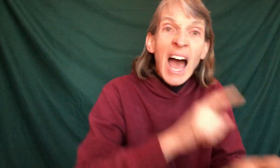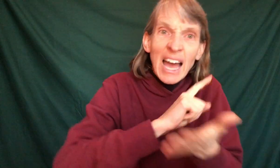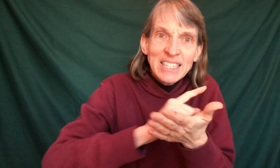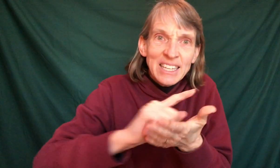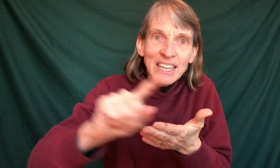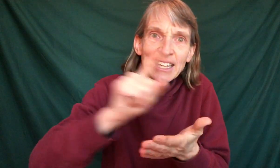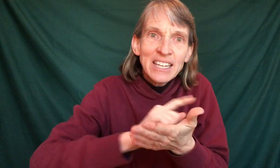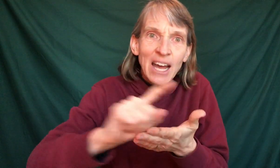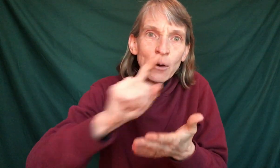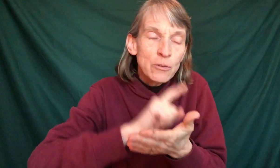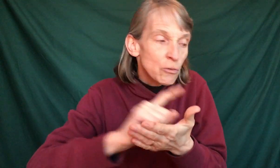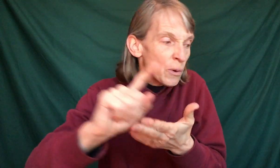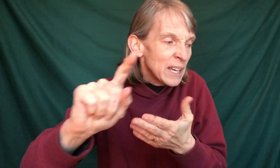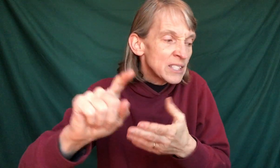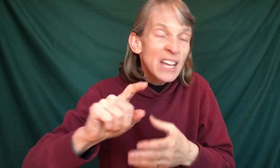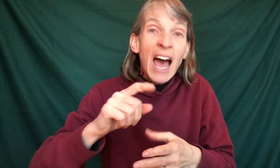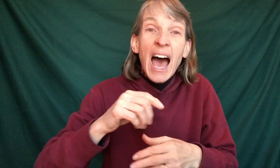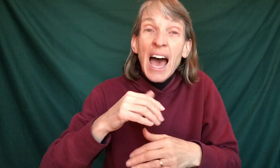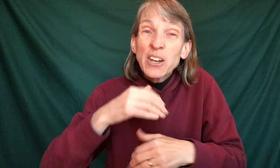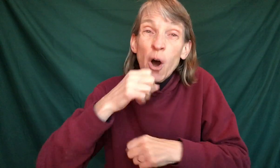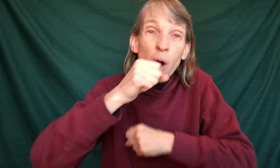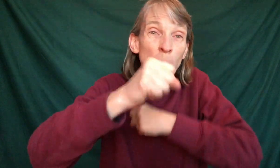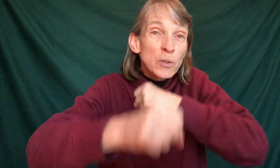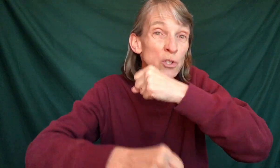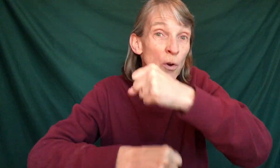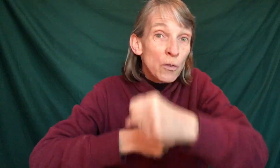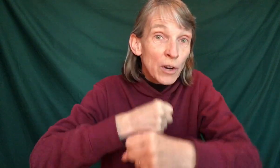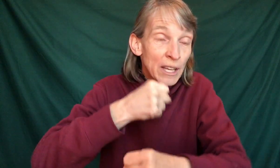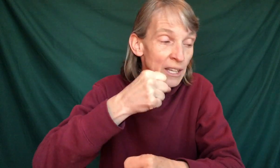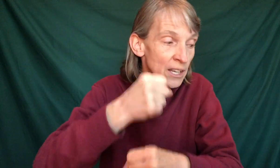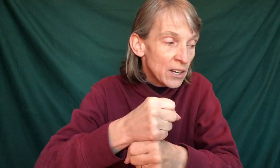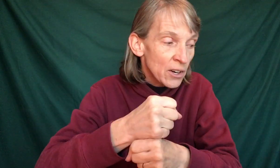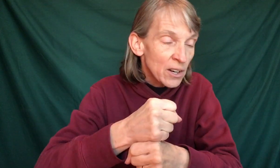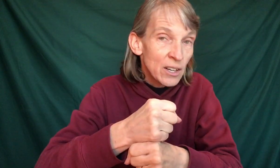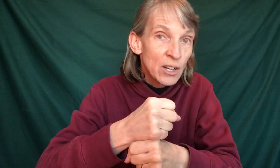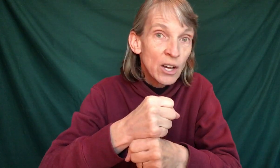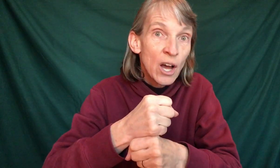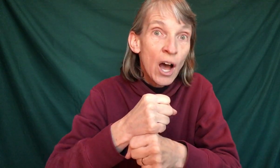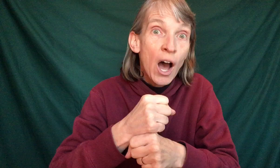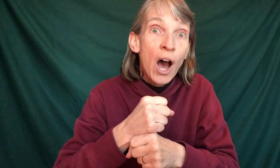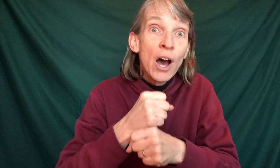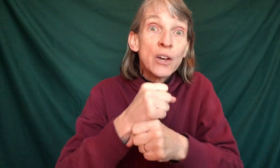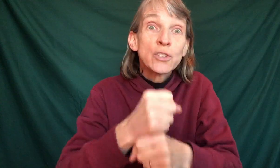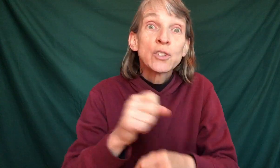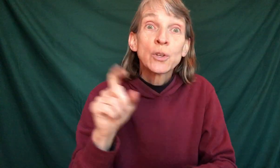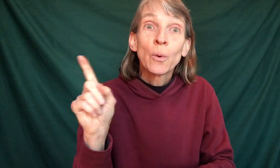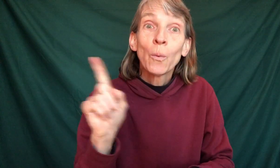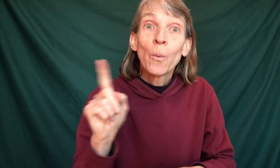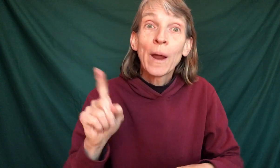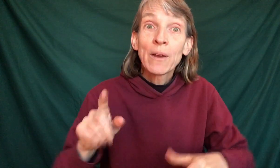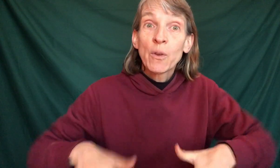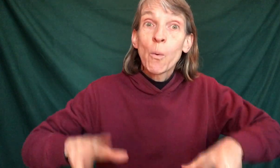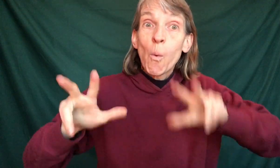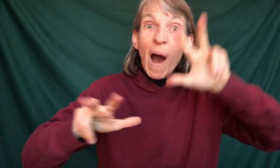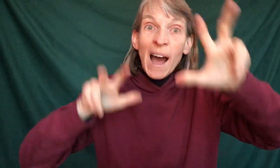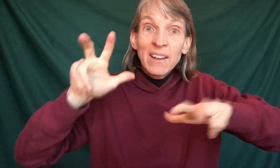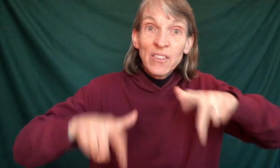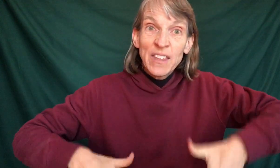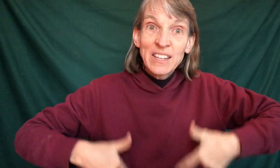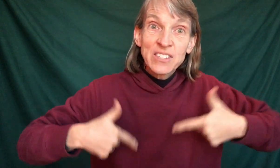And in and out of weeks, and almost over a year, to where the wild things